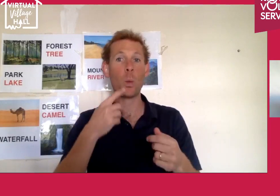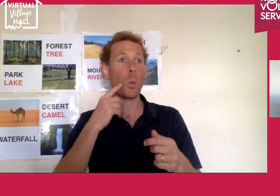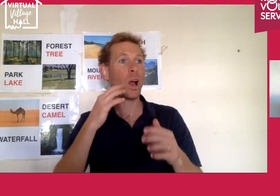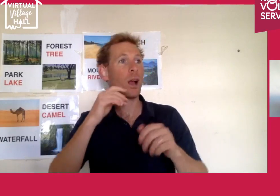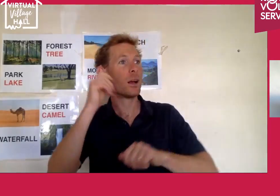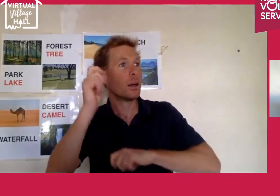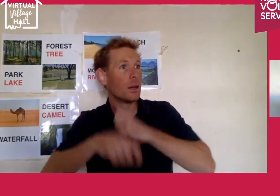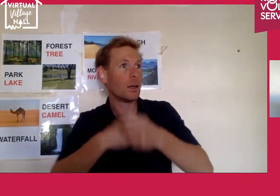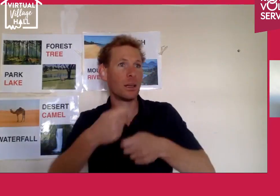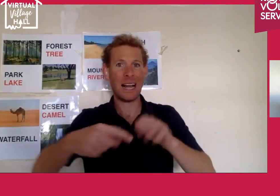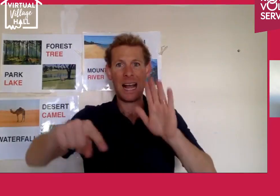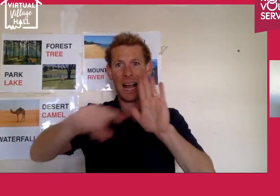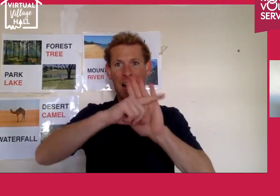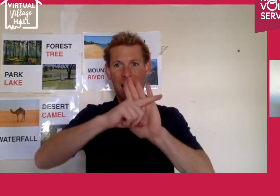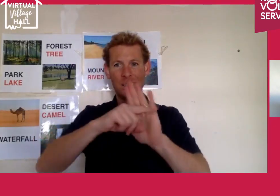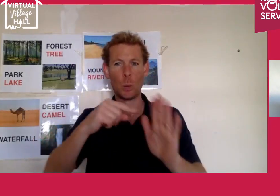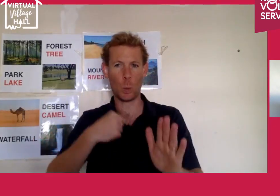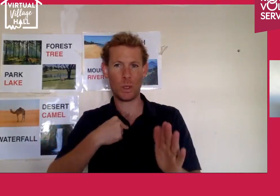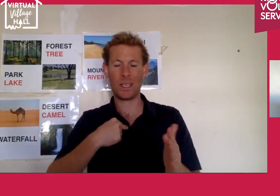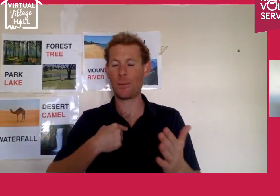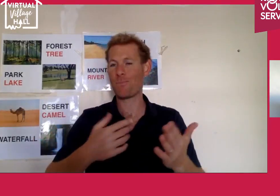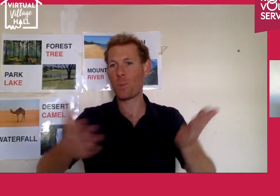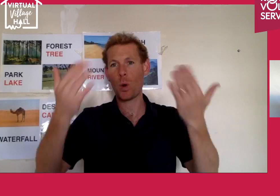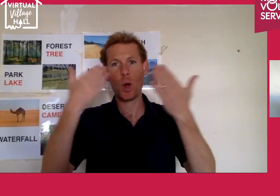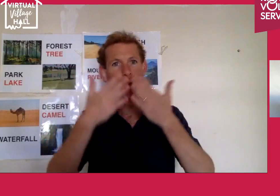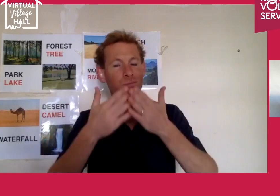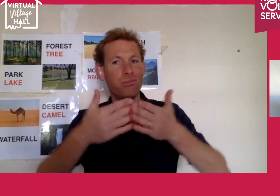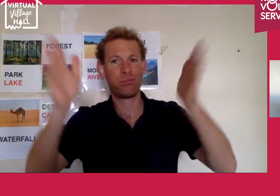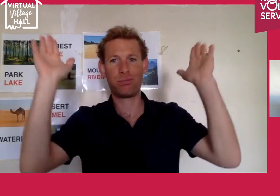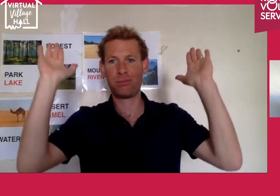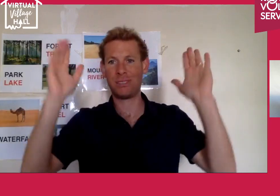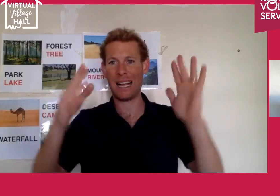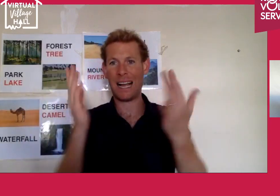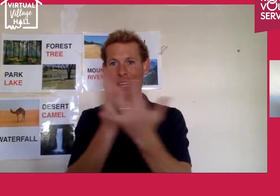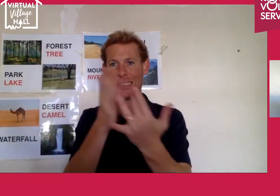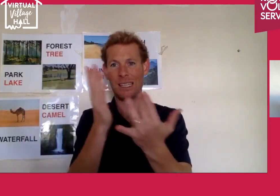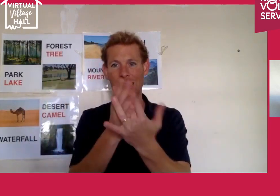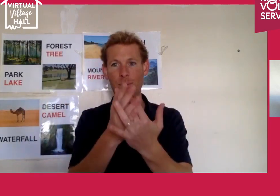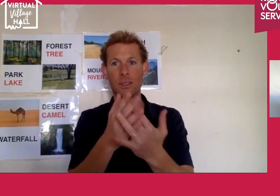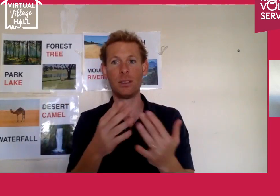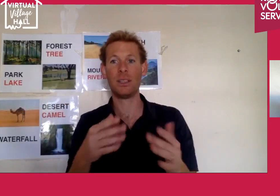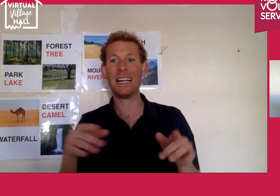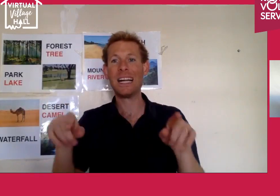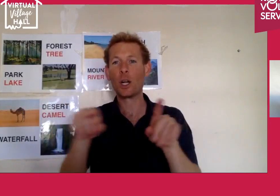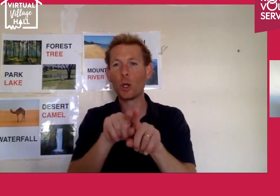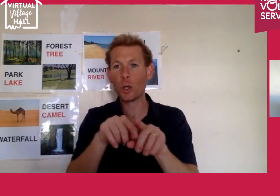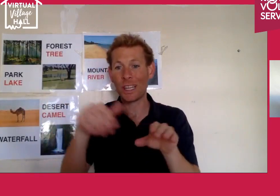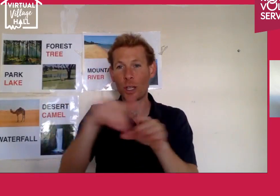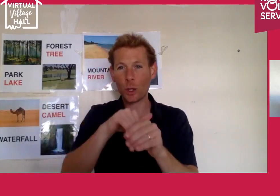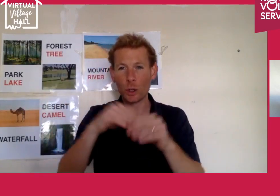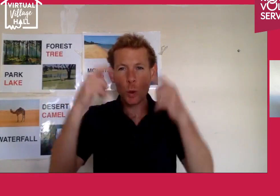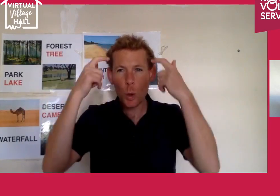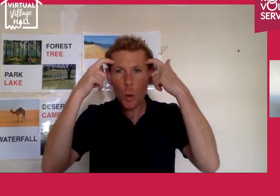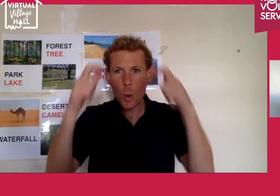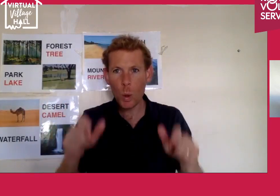places in the UK. It has been achieved in Scotland, but we want more recognition and we want more access